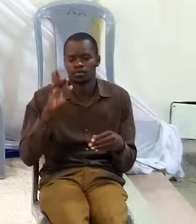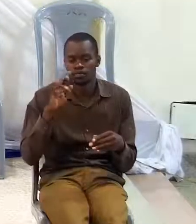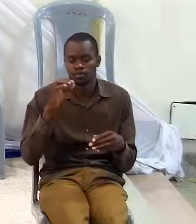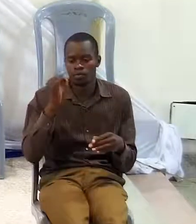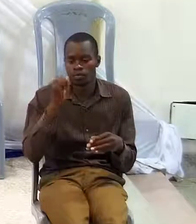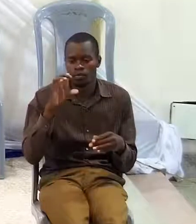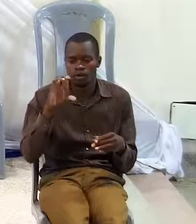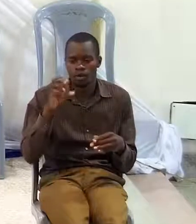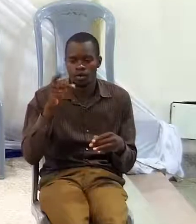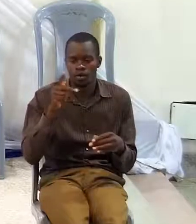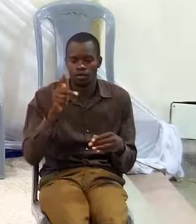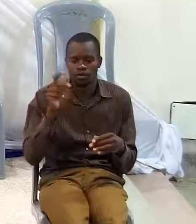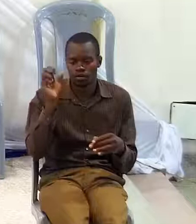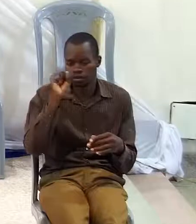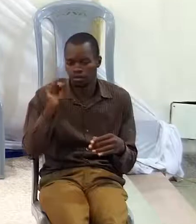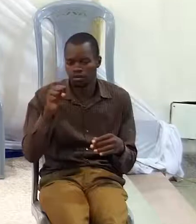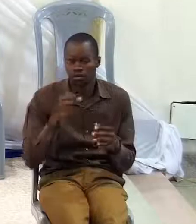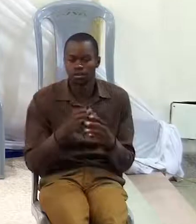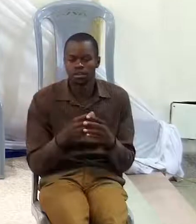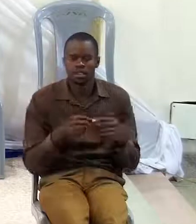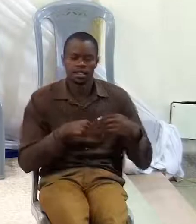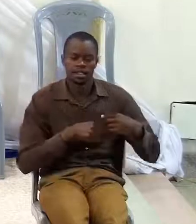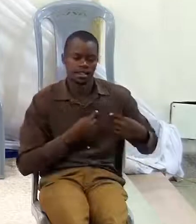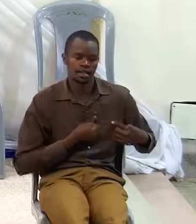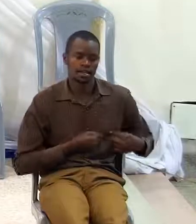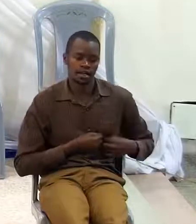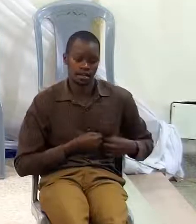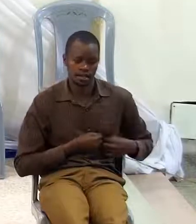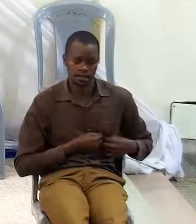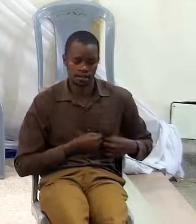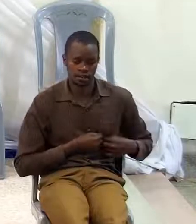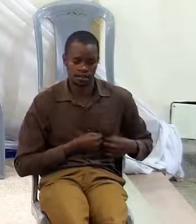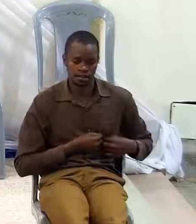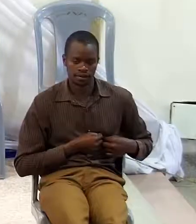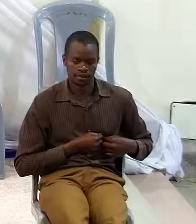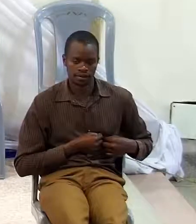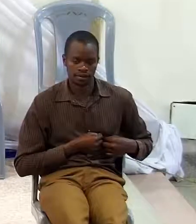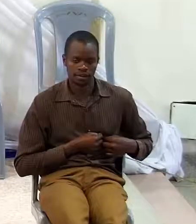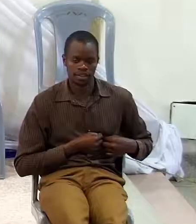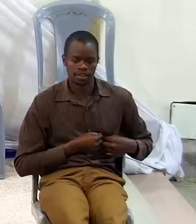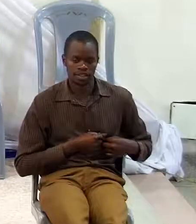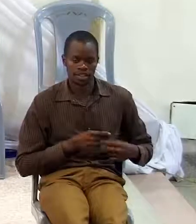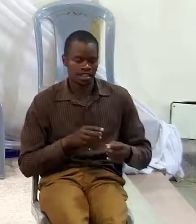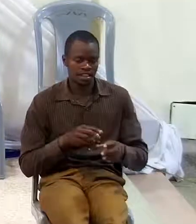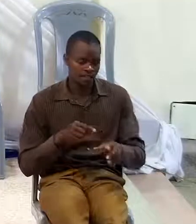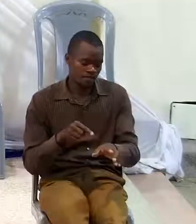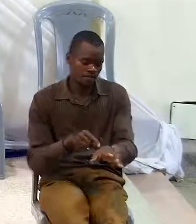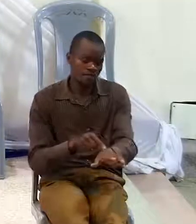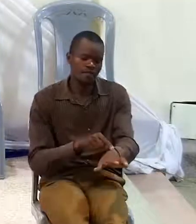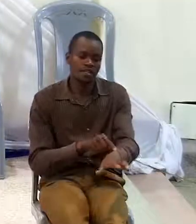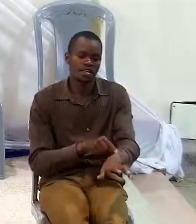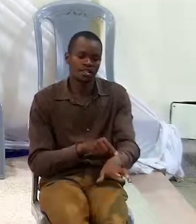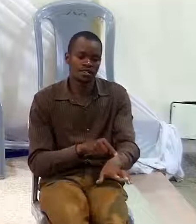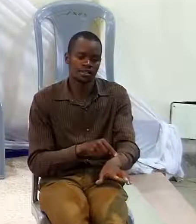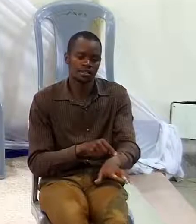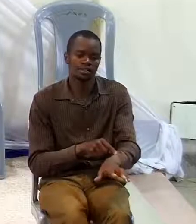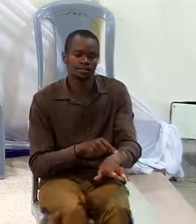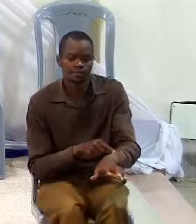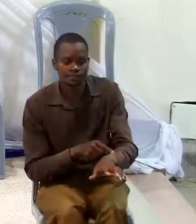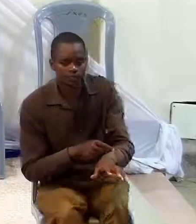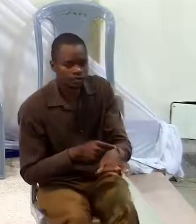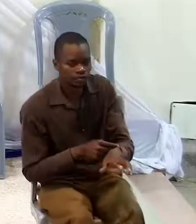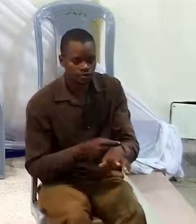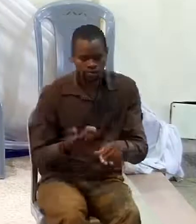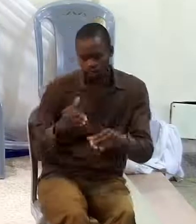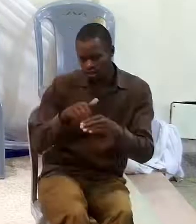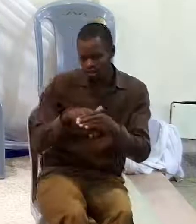heart, the blood, the arteries. It gets into the arteries, it deforms the anatomy